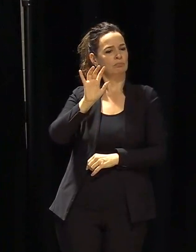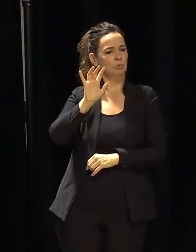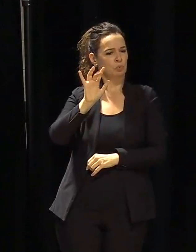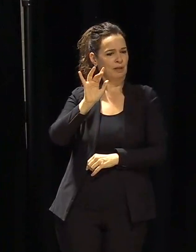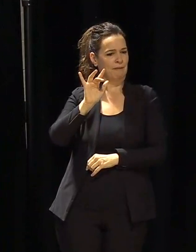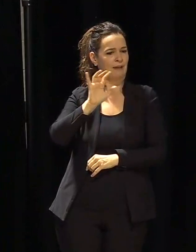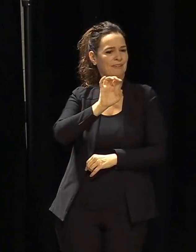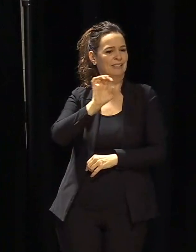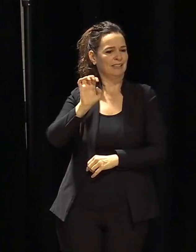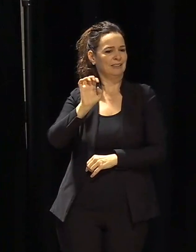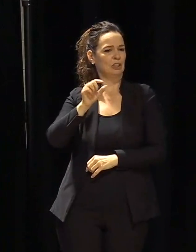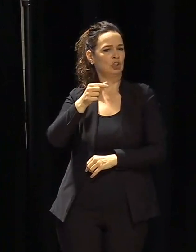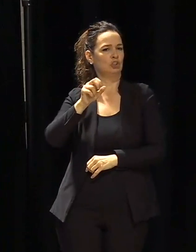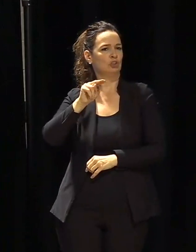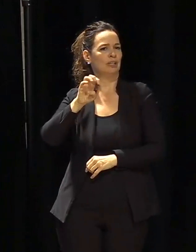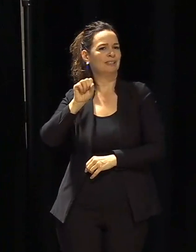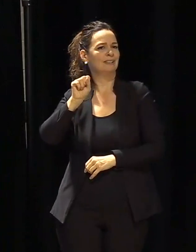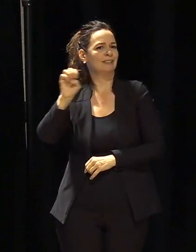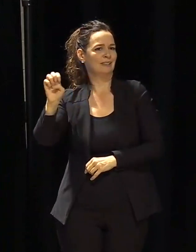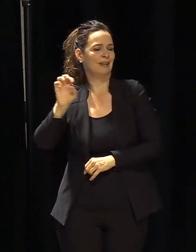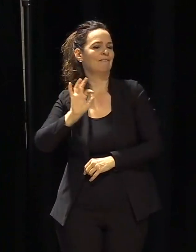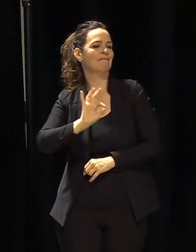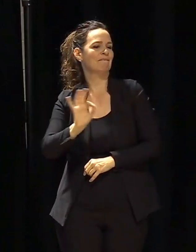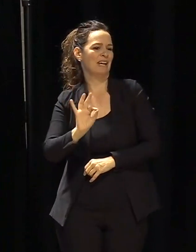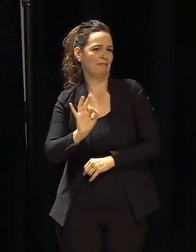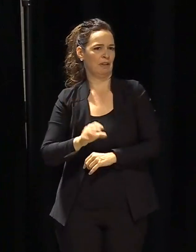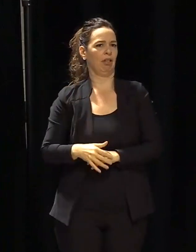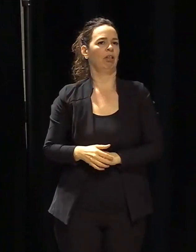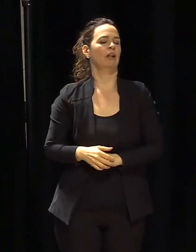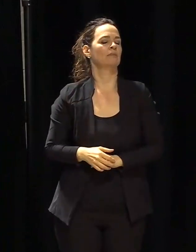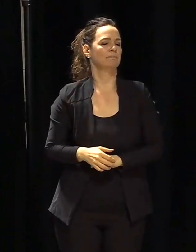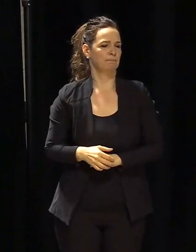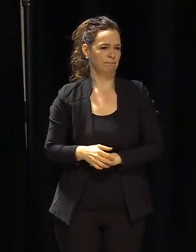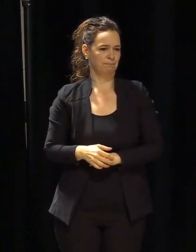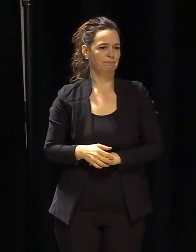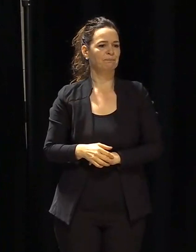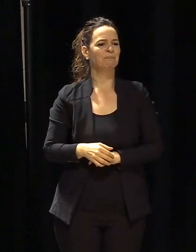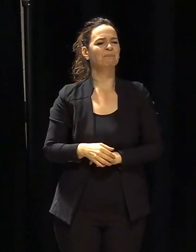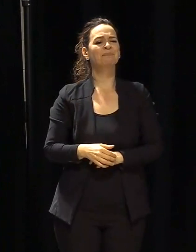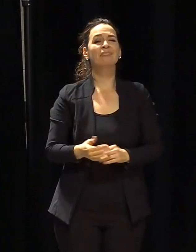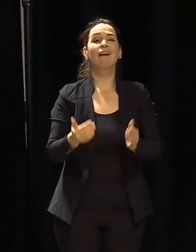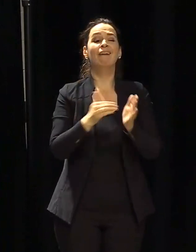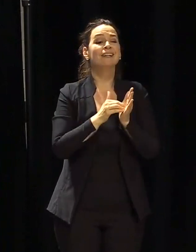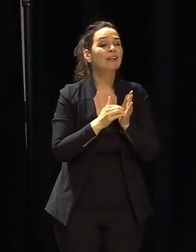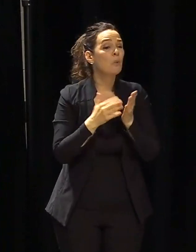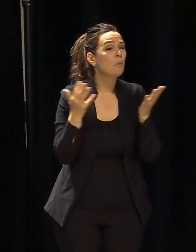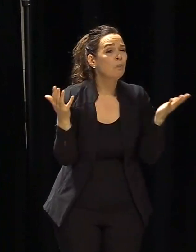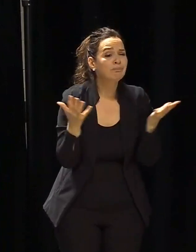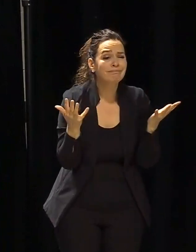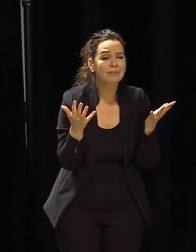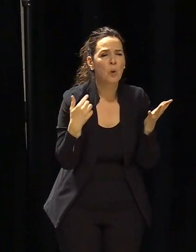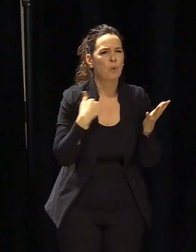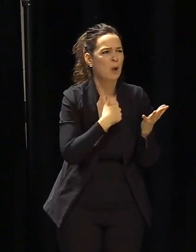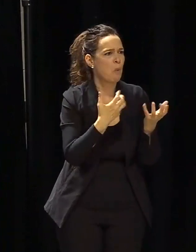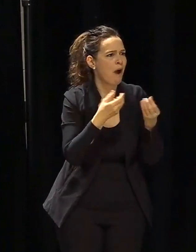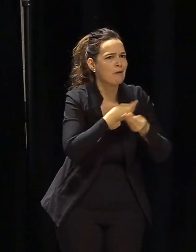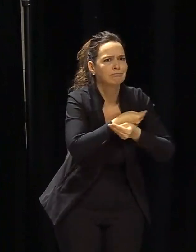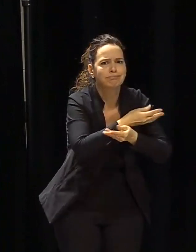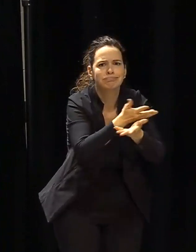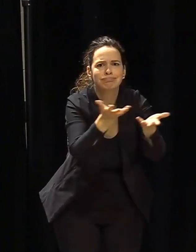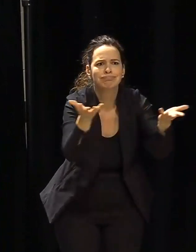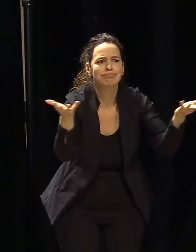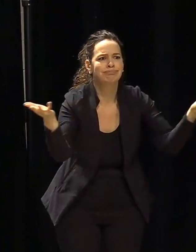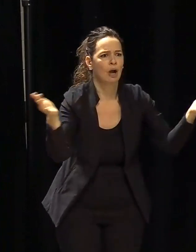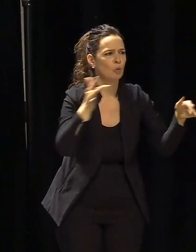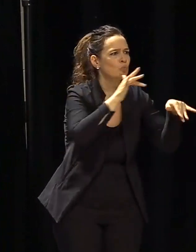from symptomatic testing, though. So we want to go into these neighborhoods and see if there's asymptomatic cases that we can also